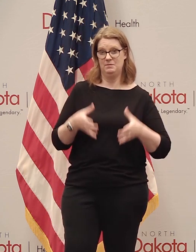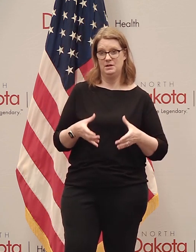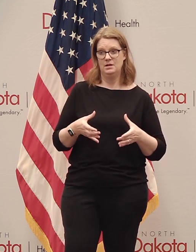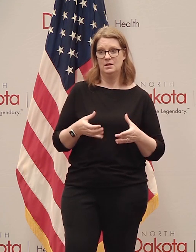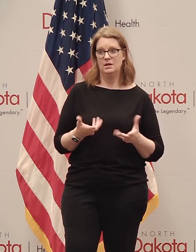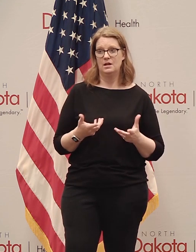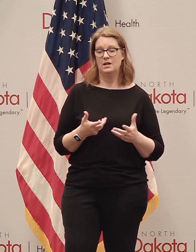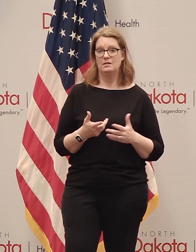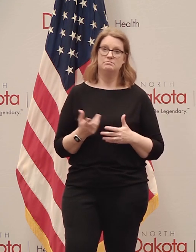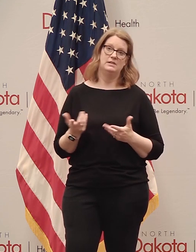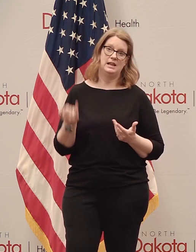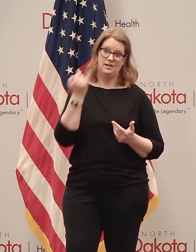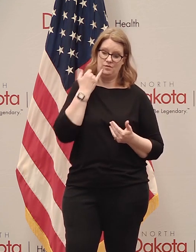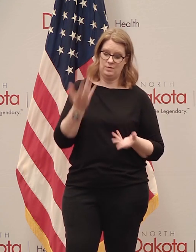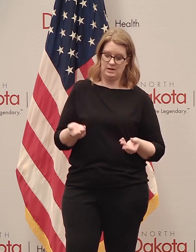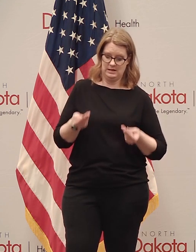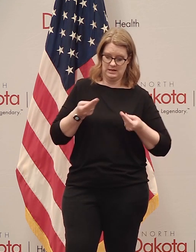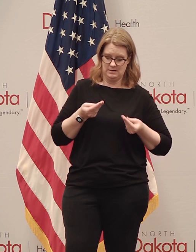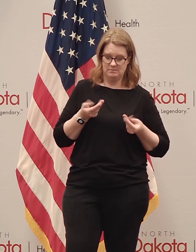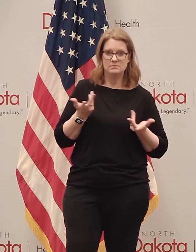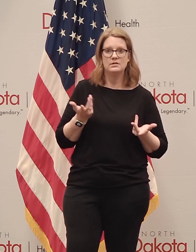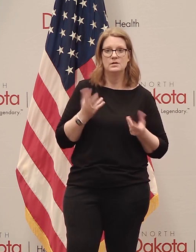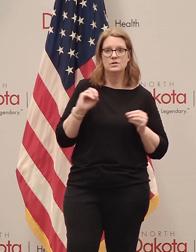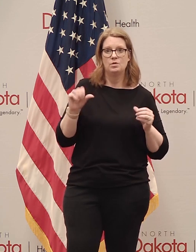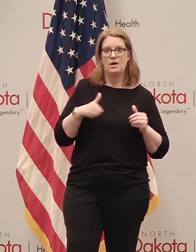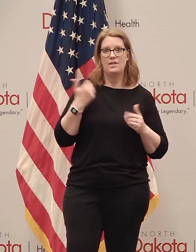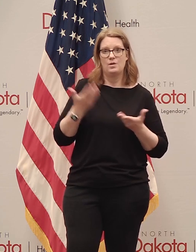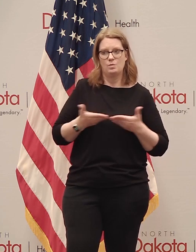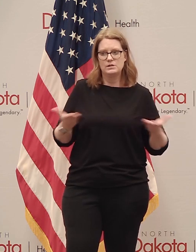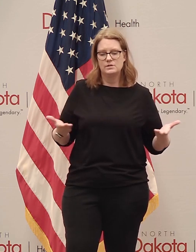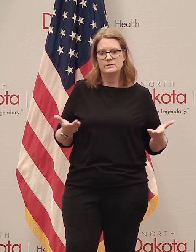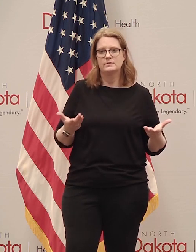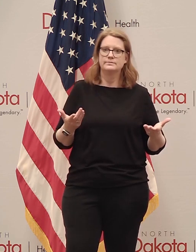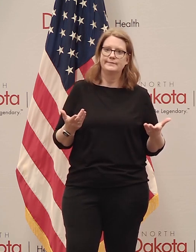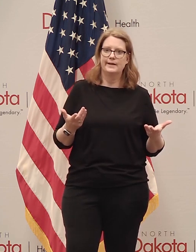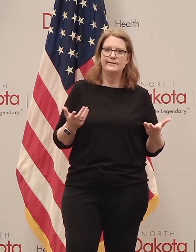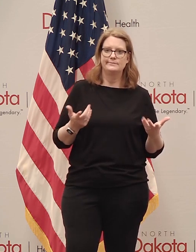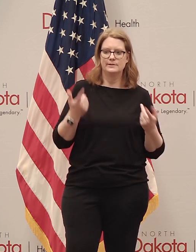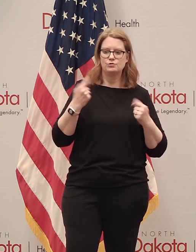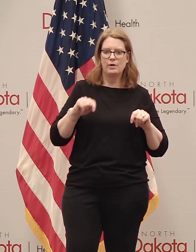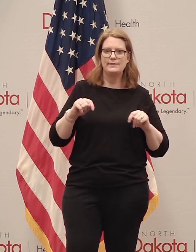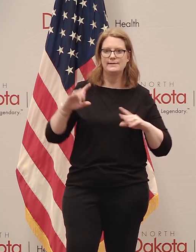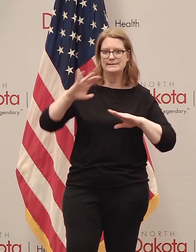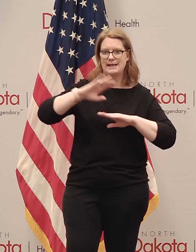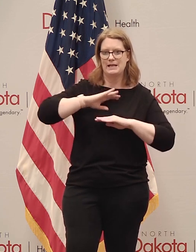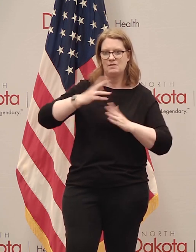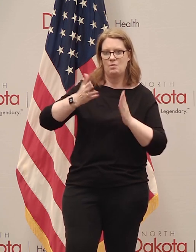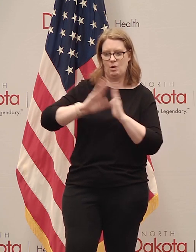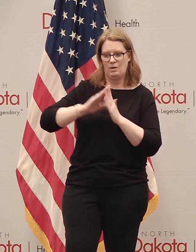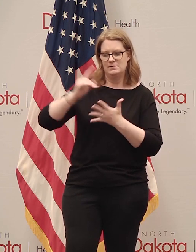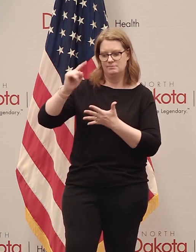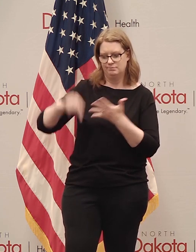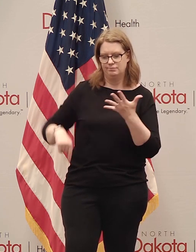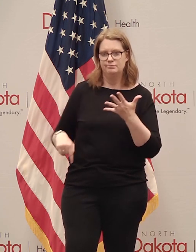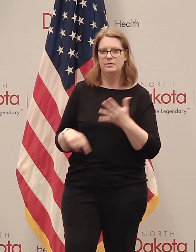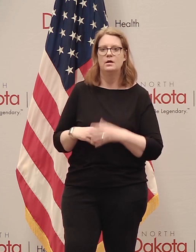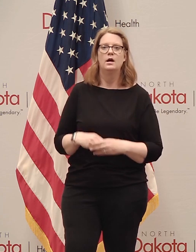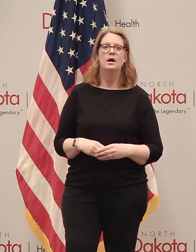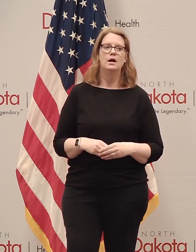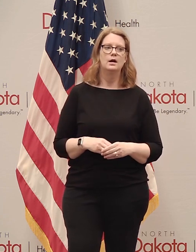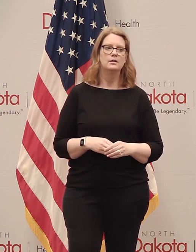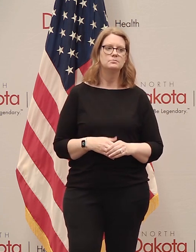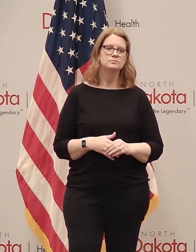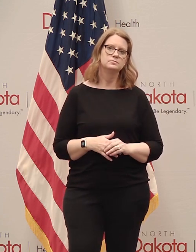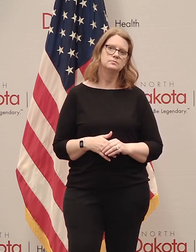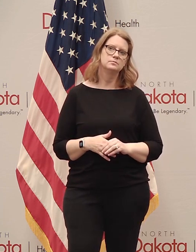if they come into us, then we got no other resources. We're working to try to fulfill all of those requests, and I would